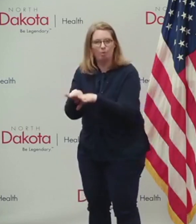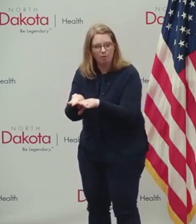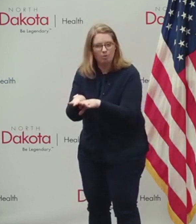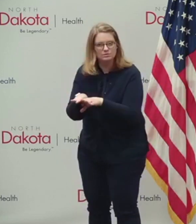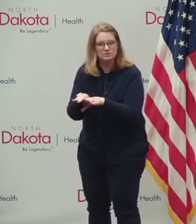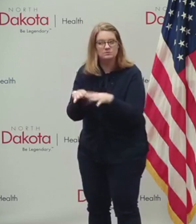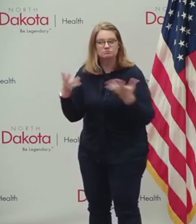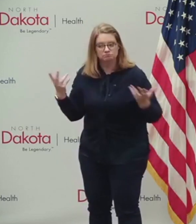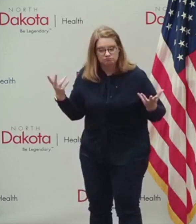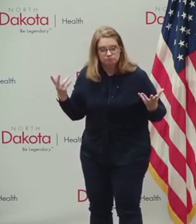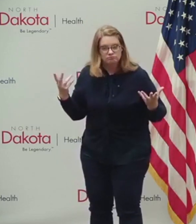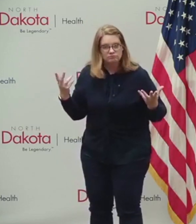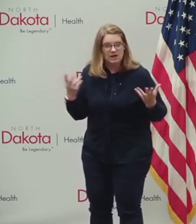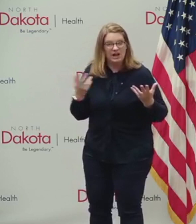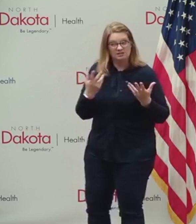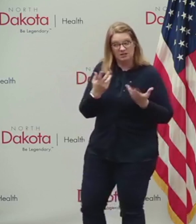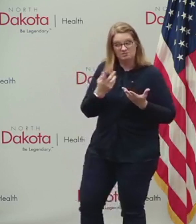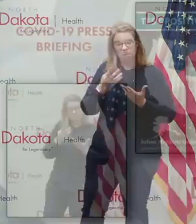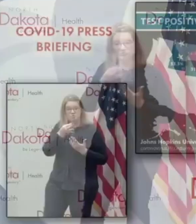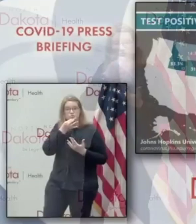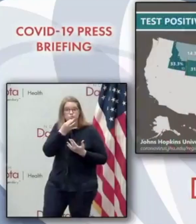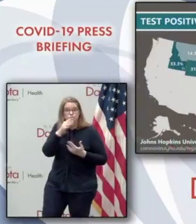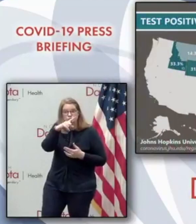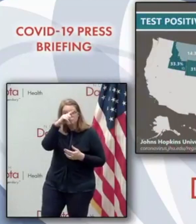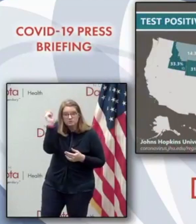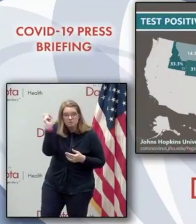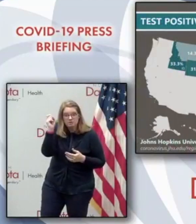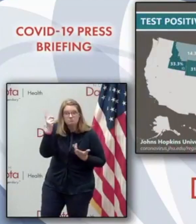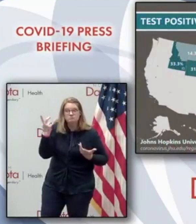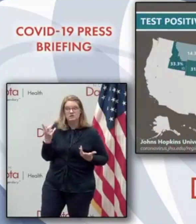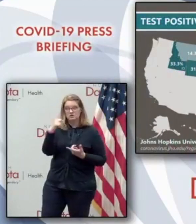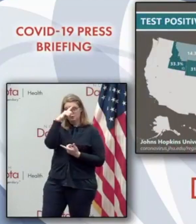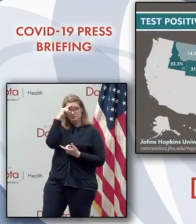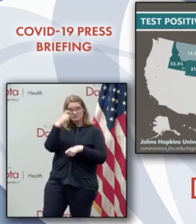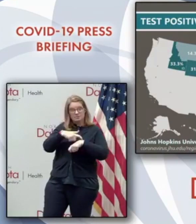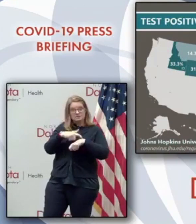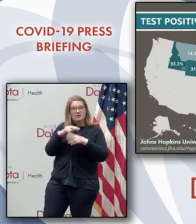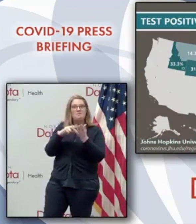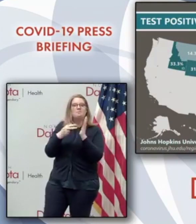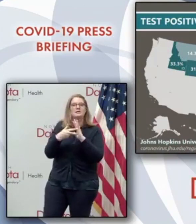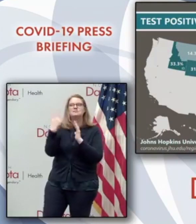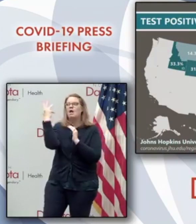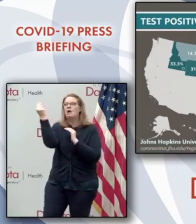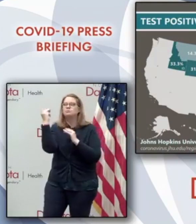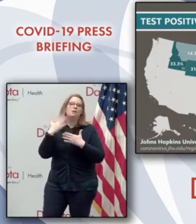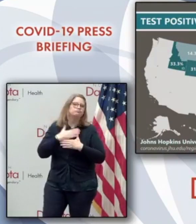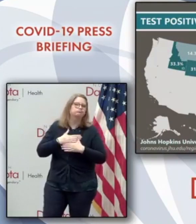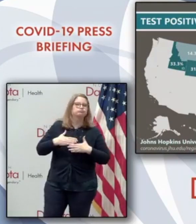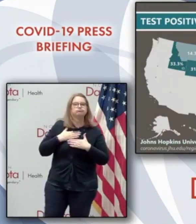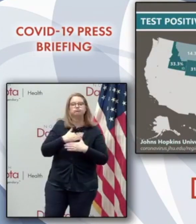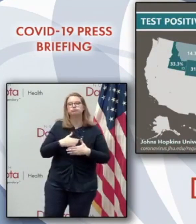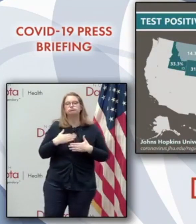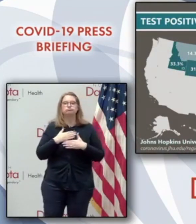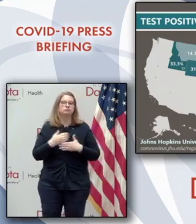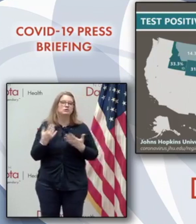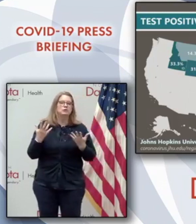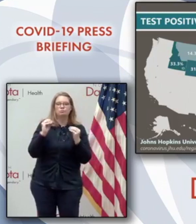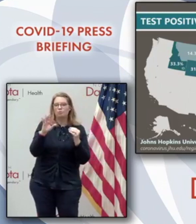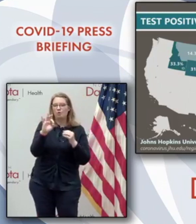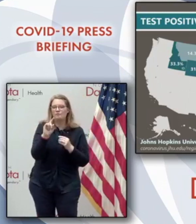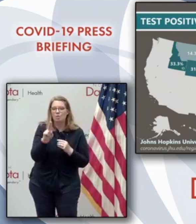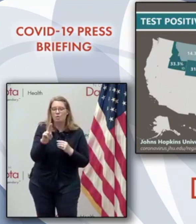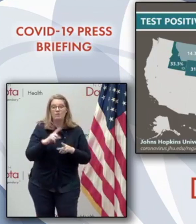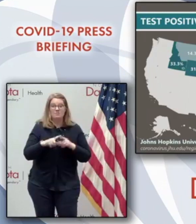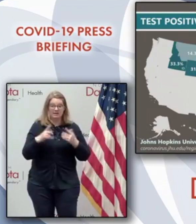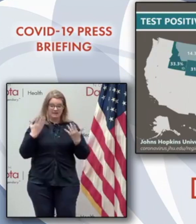and we were heading into warmer weather where we had more opportunity to be outside, and we were moving out of flu season this fall. Here we are in